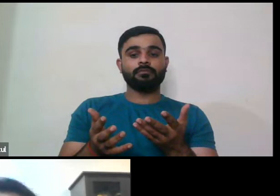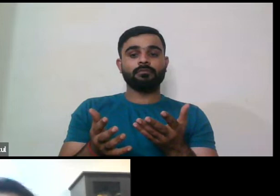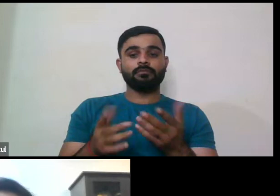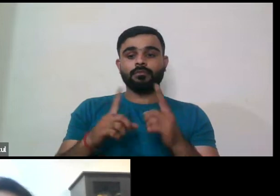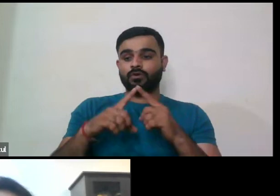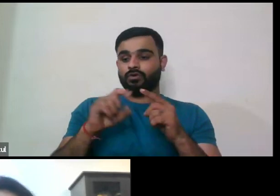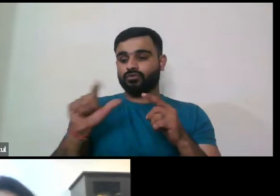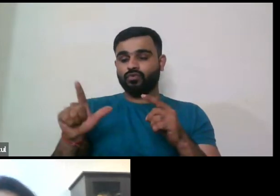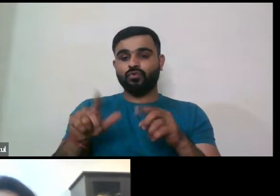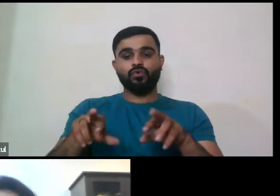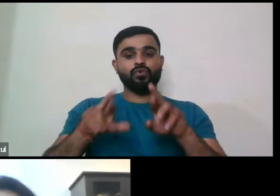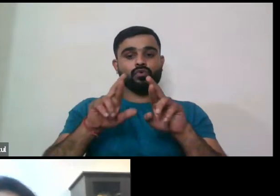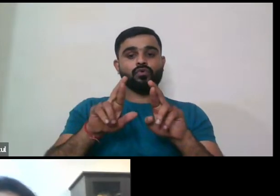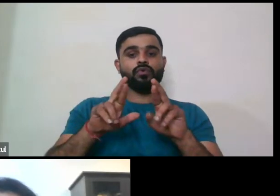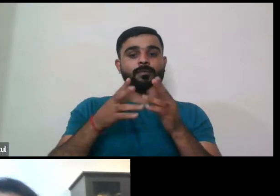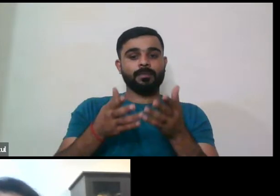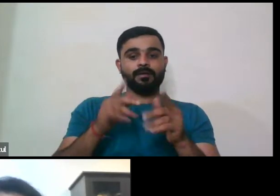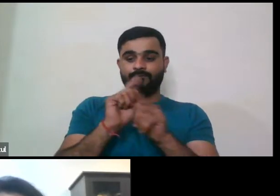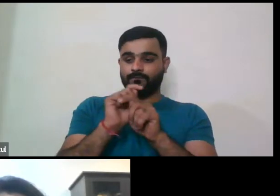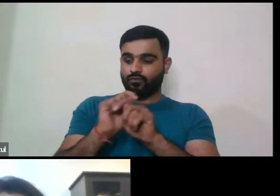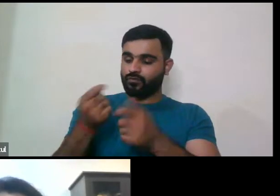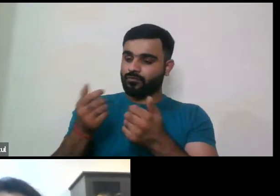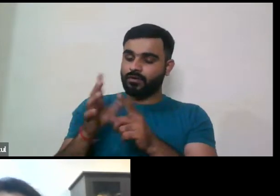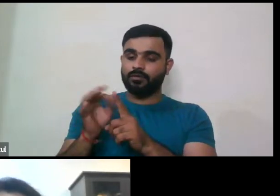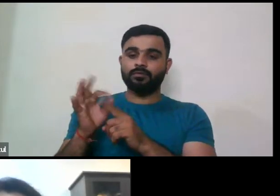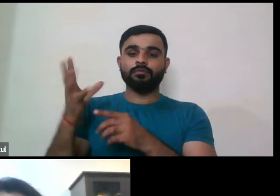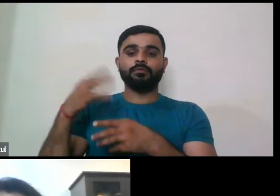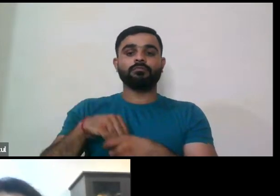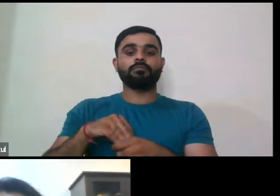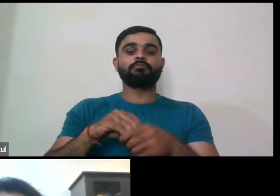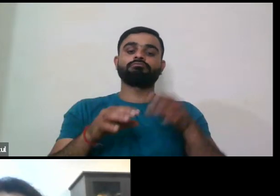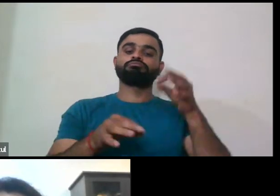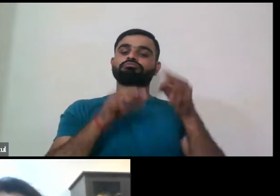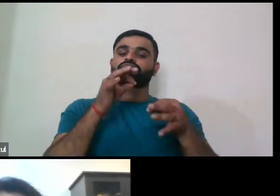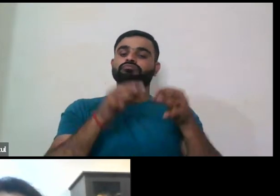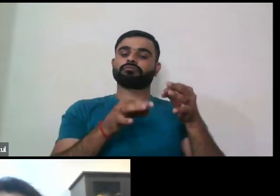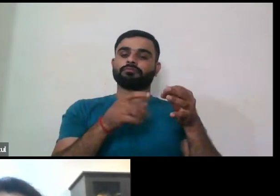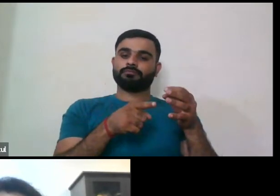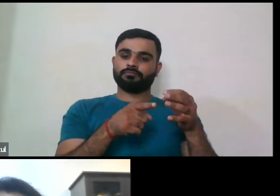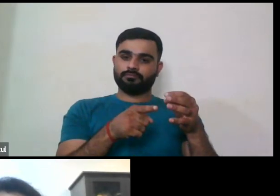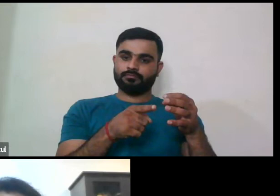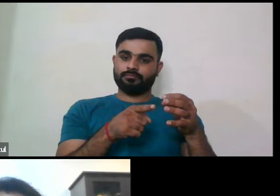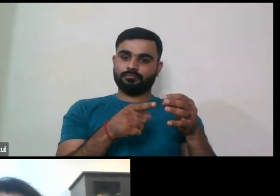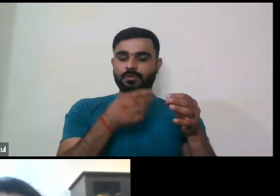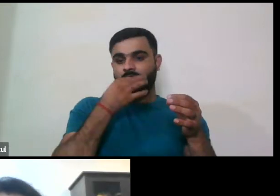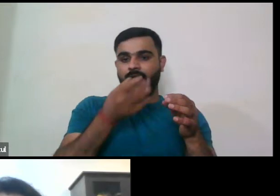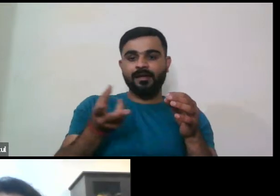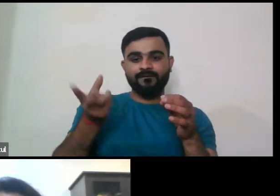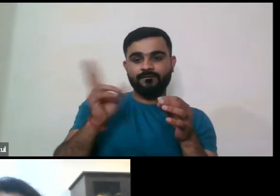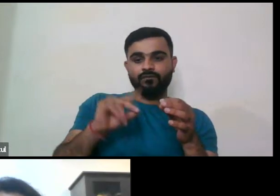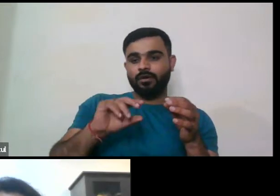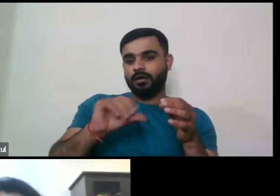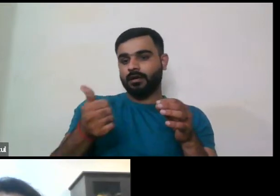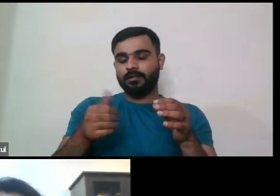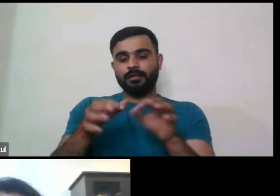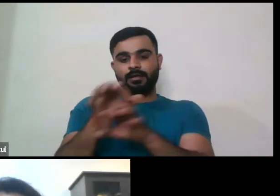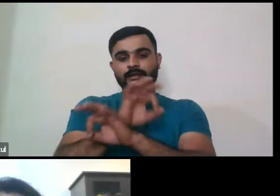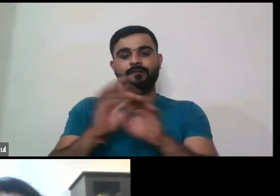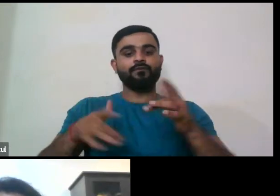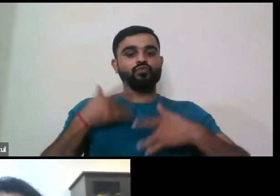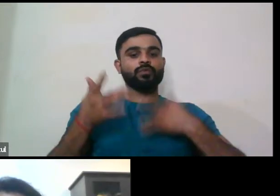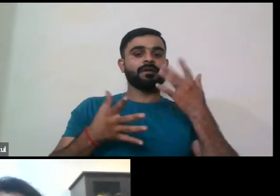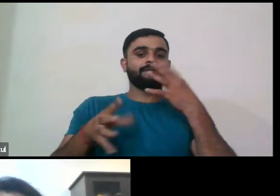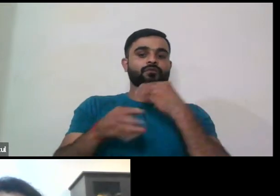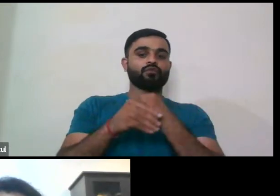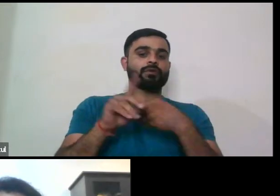tools, the hope is to be able to do that for Supreme Court judgments, and then ask again another set of interesting